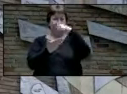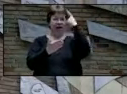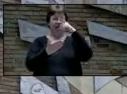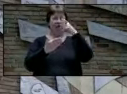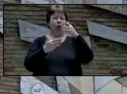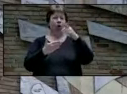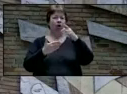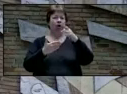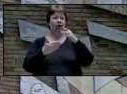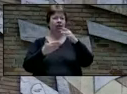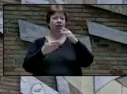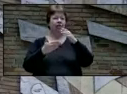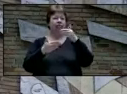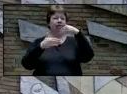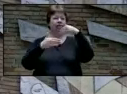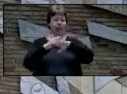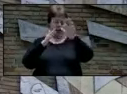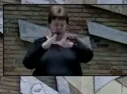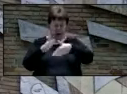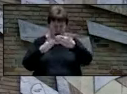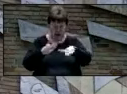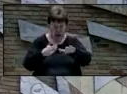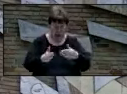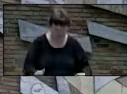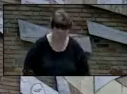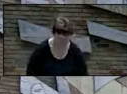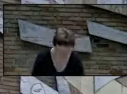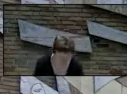the entrance antiphon.